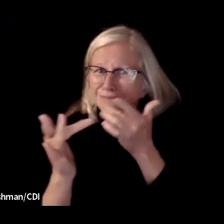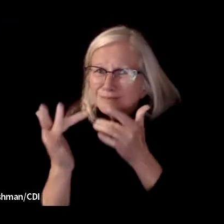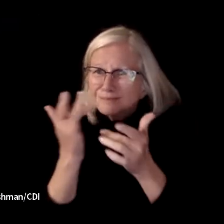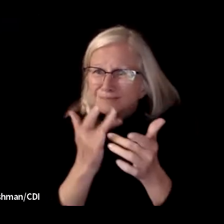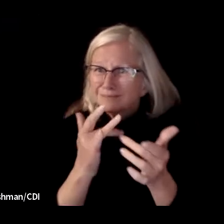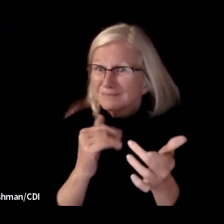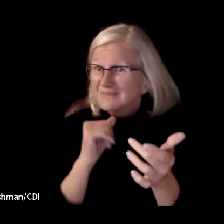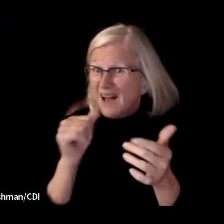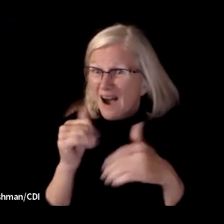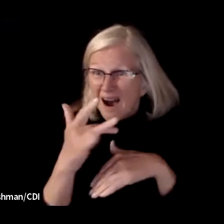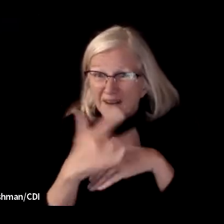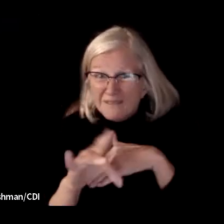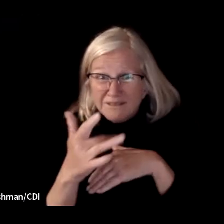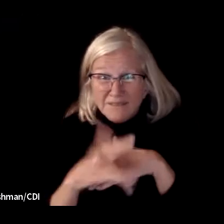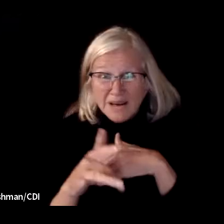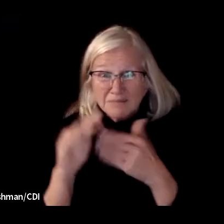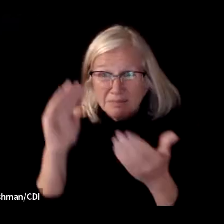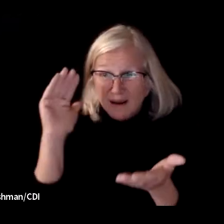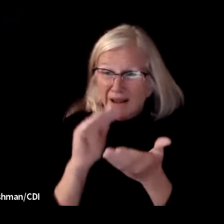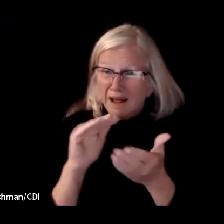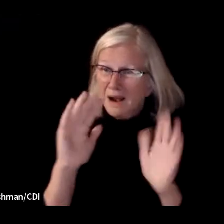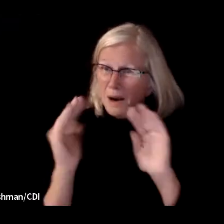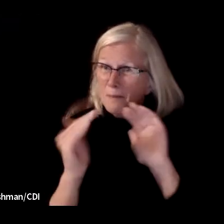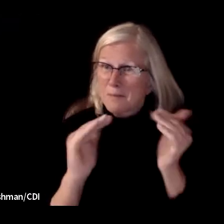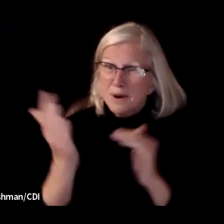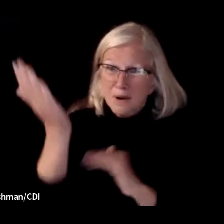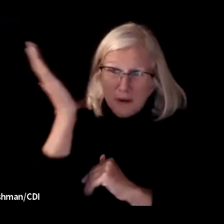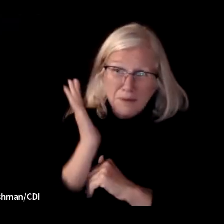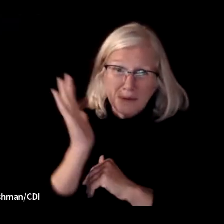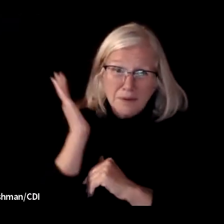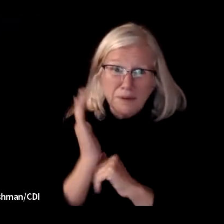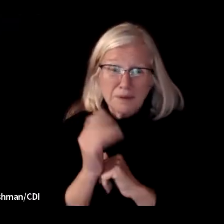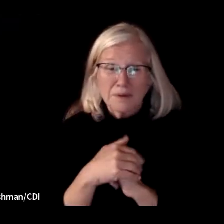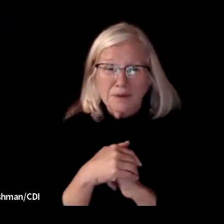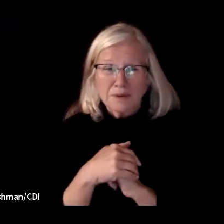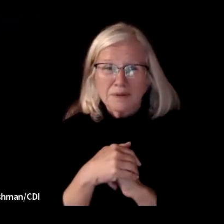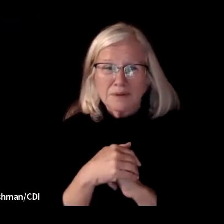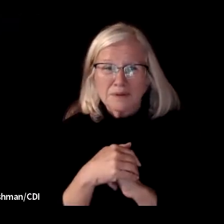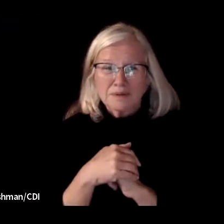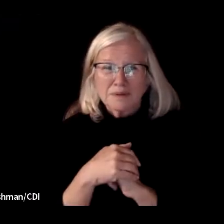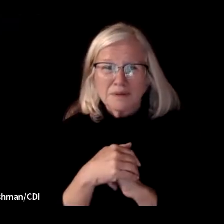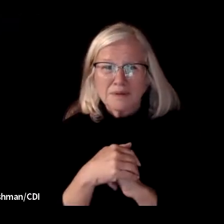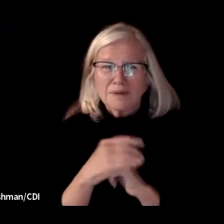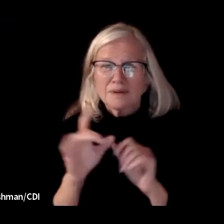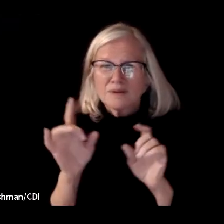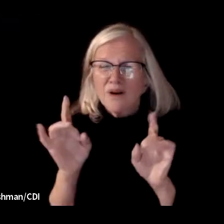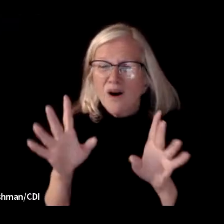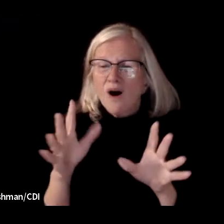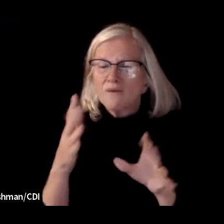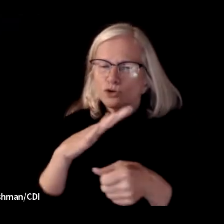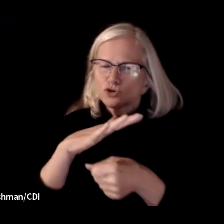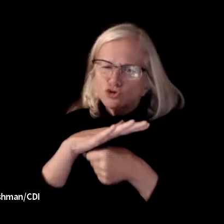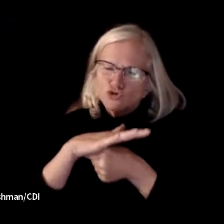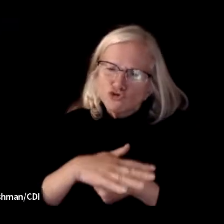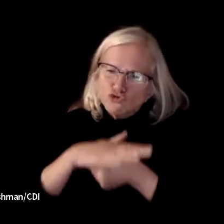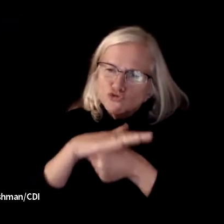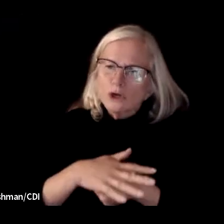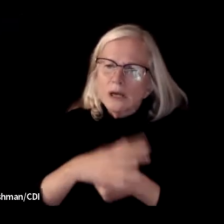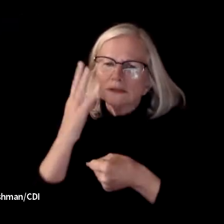today than there were last year, due to the extreme stress and burnout that they have faced for over 18 months